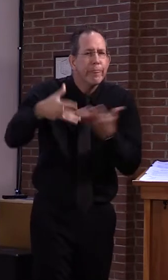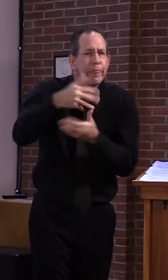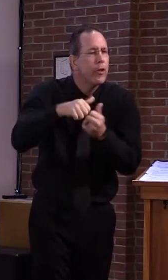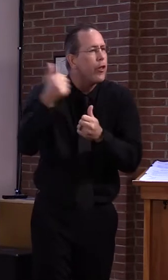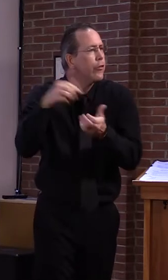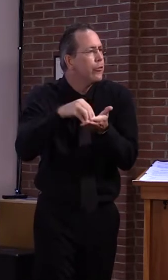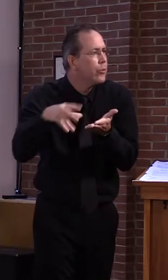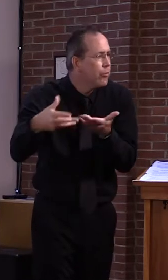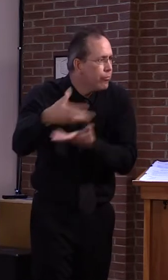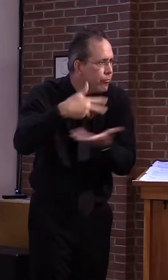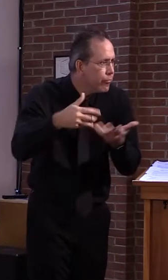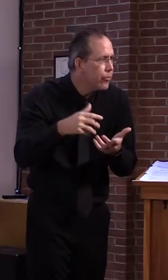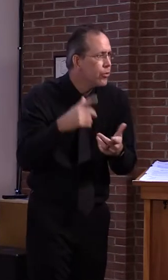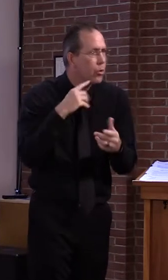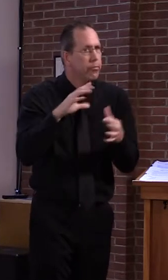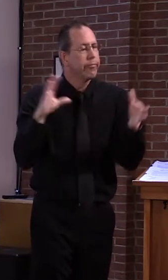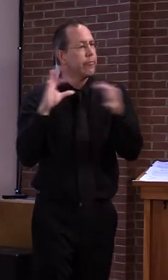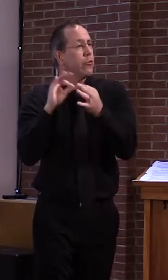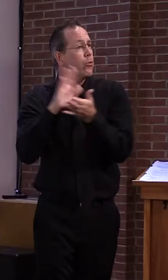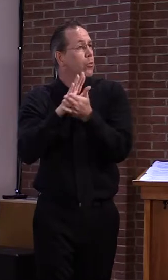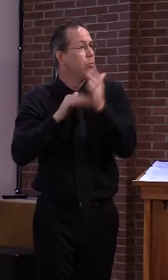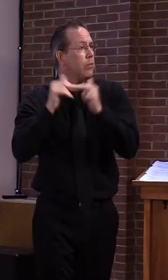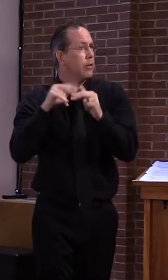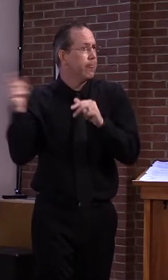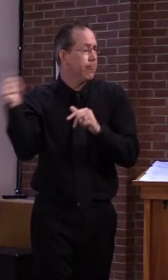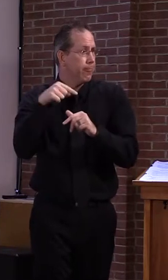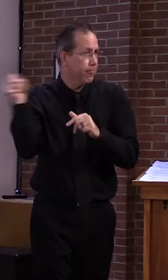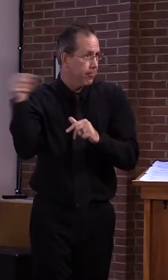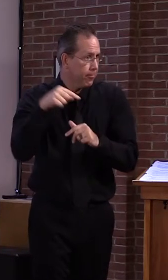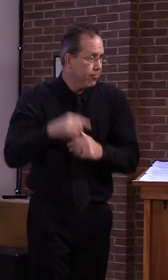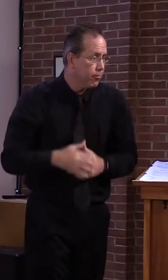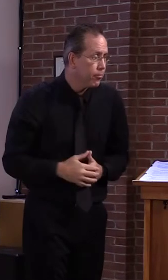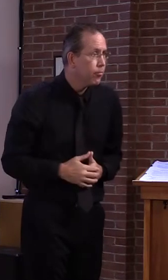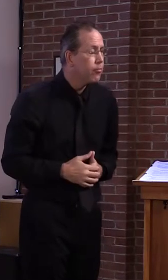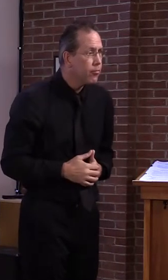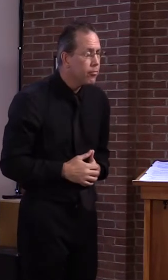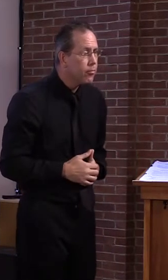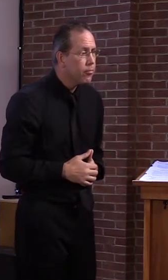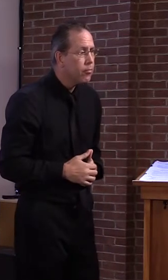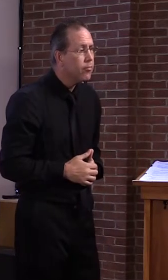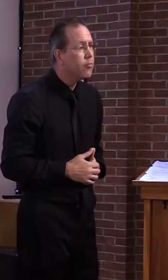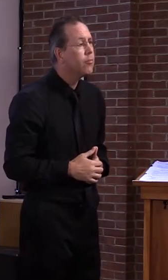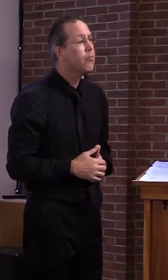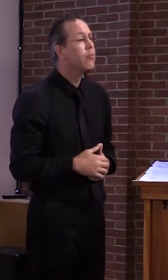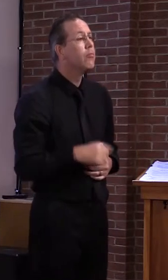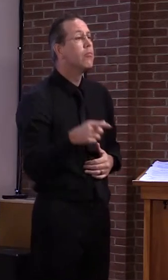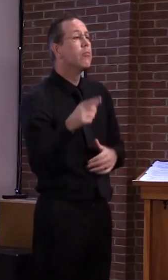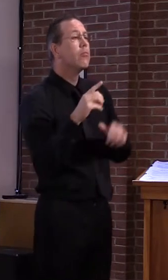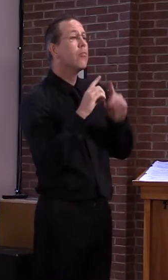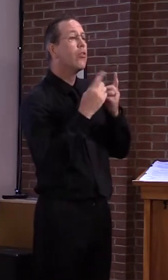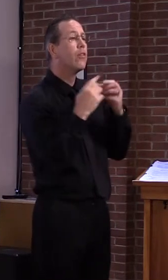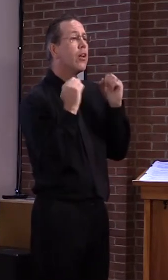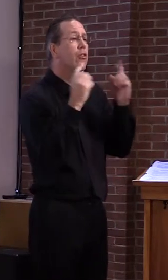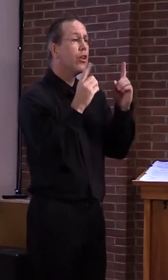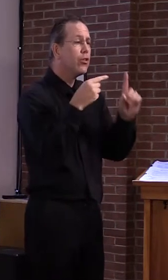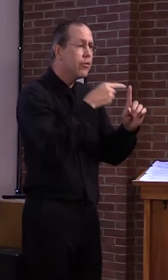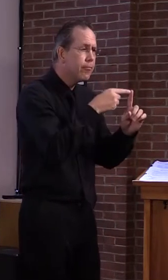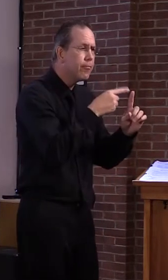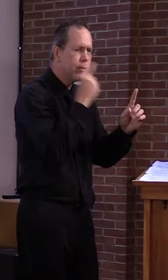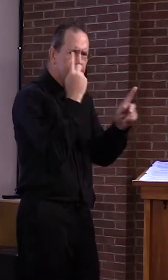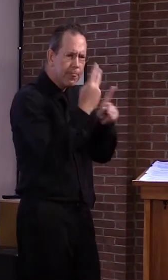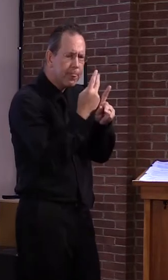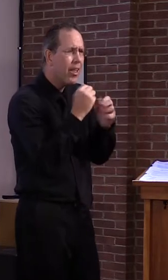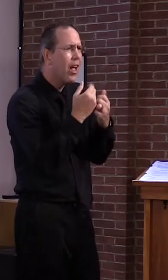the Agency of Education around access to food have happened this week, and a clear communication tool is